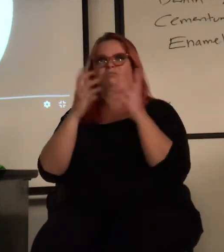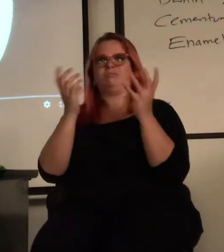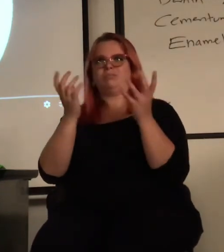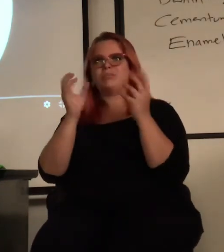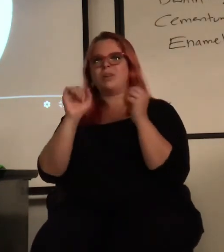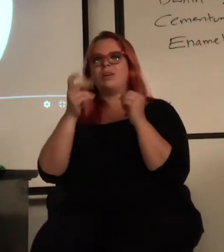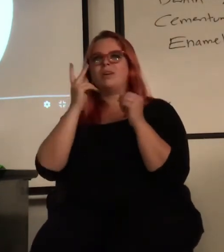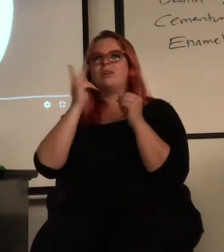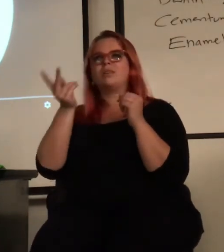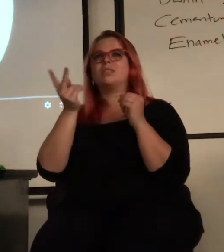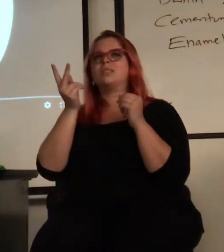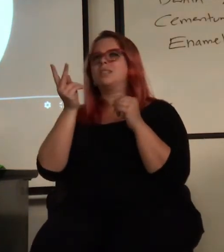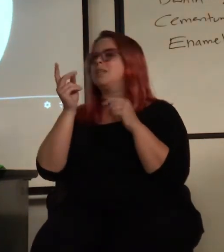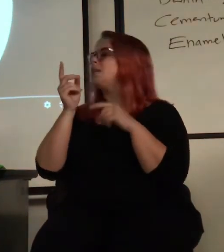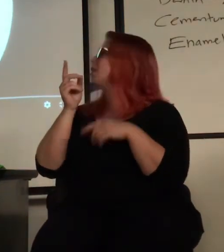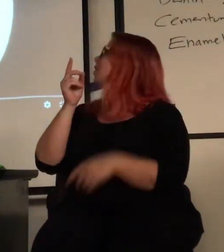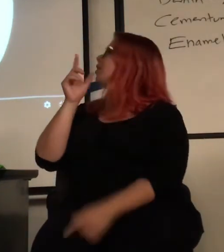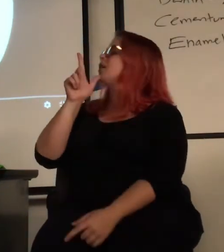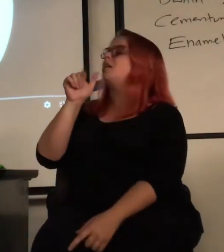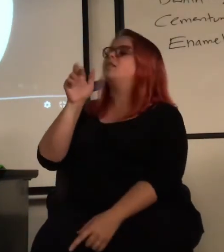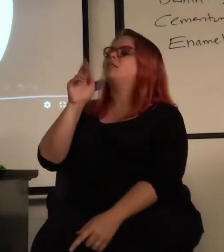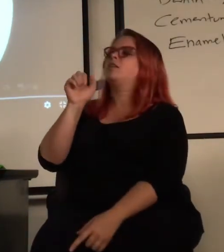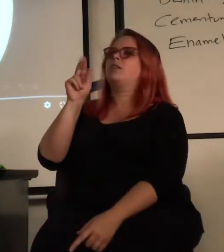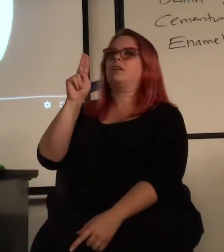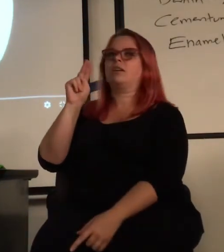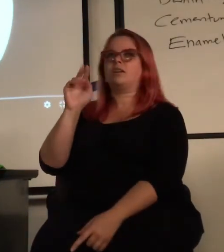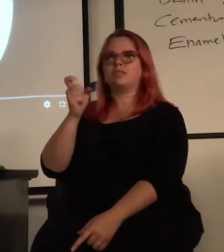You can see the hyoid bone and the larynx.